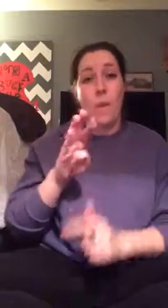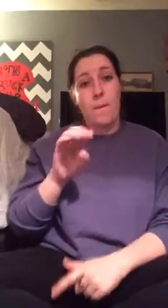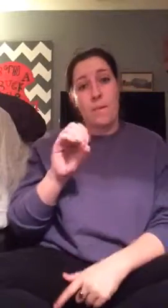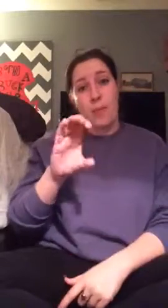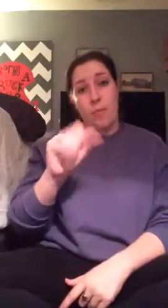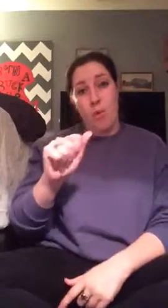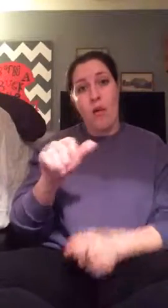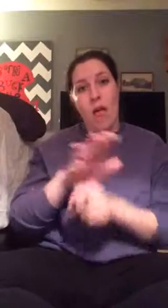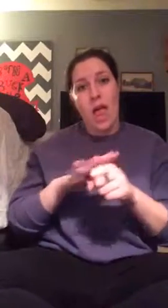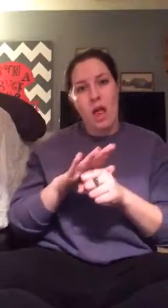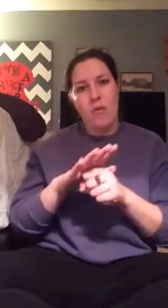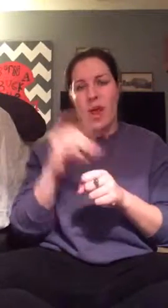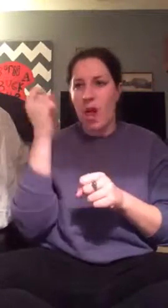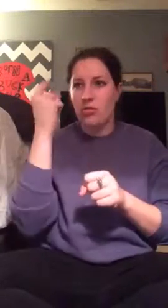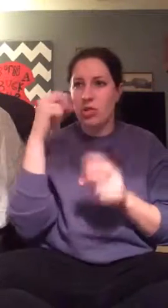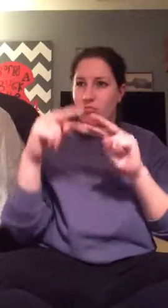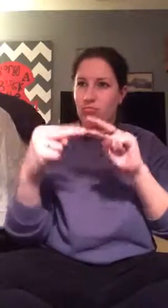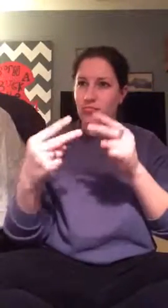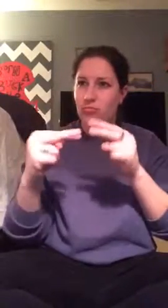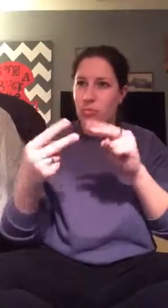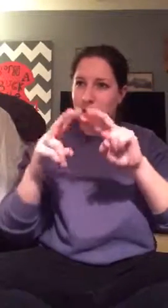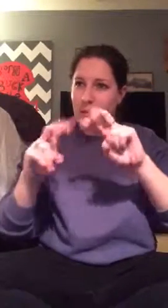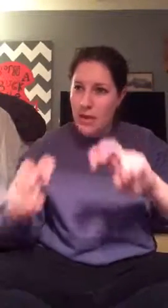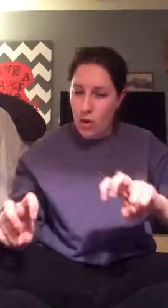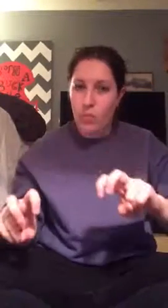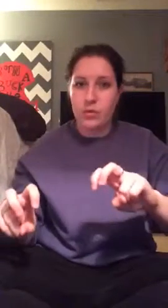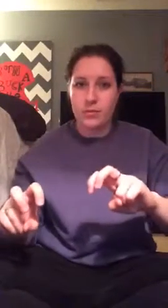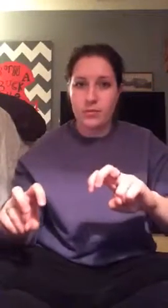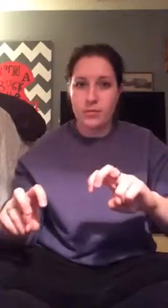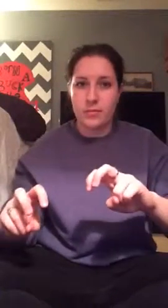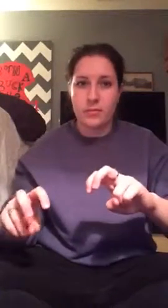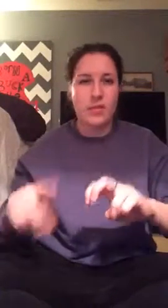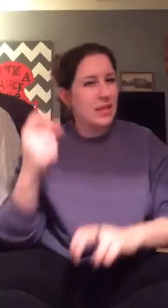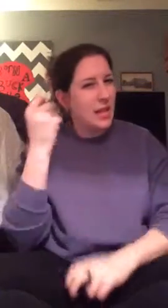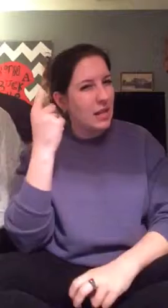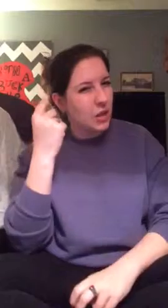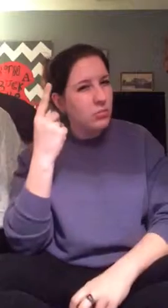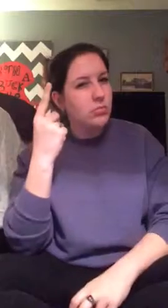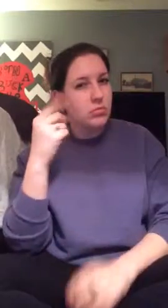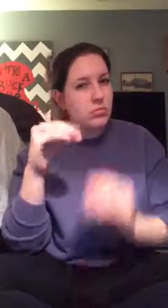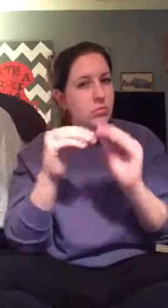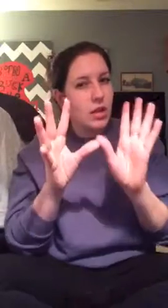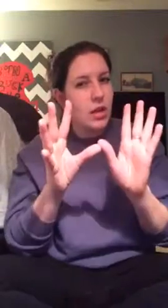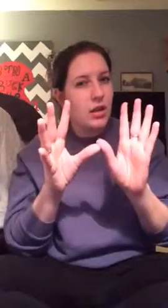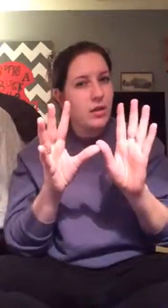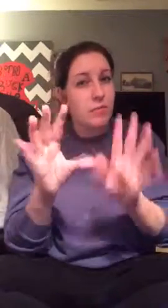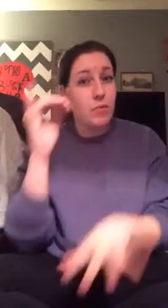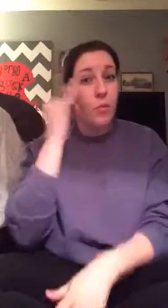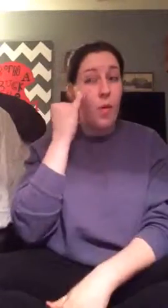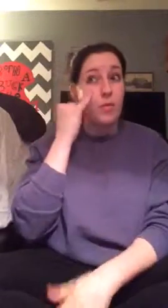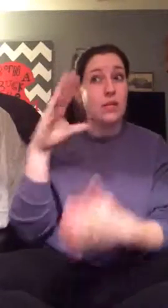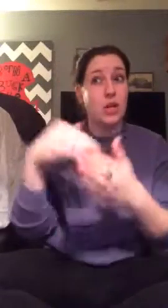saying that is, this is the articulated gesture. Does it make sense? But if it's a new language, if I try to teach you Hebrew